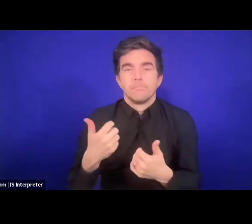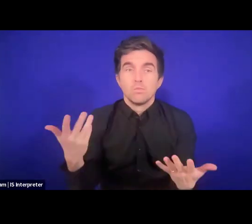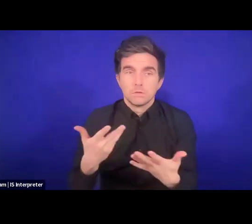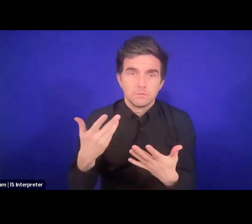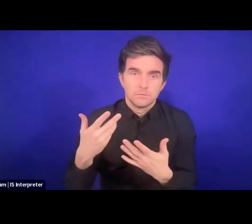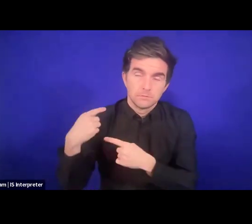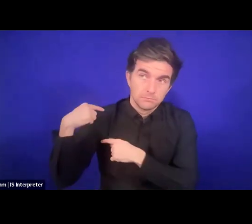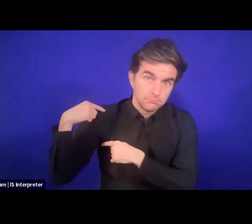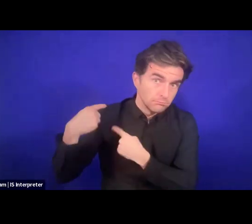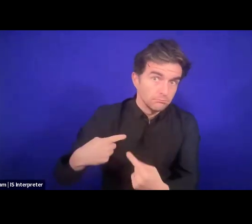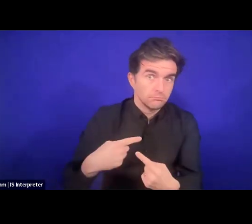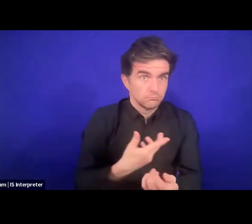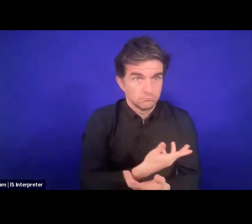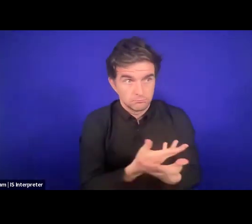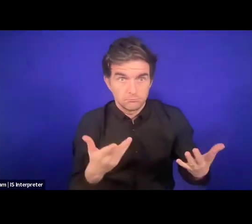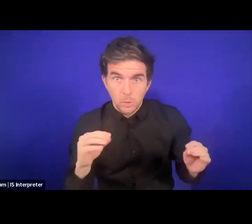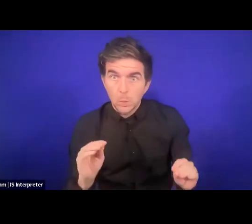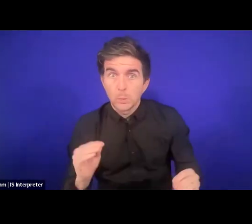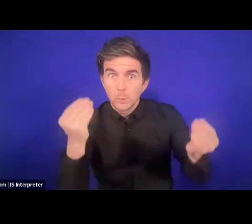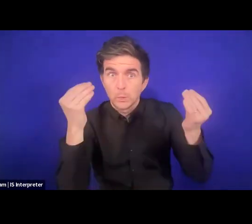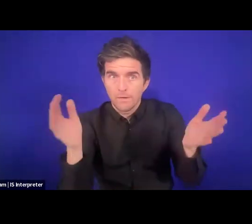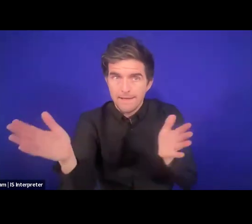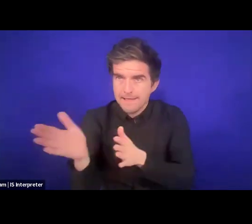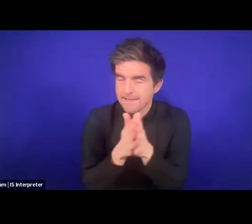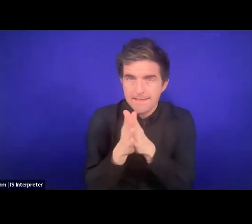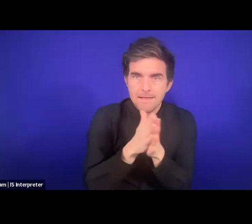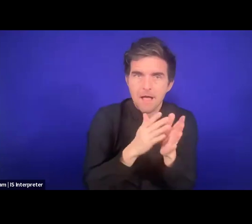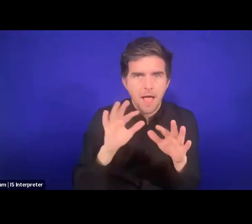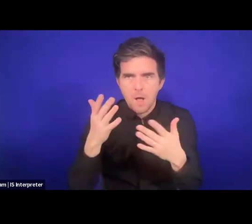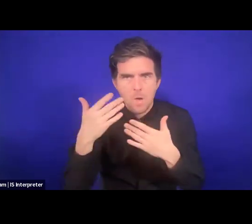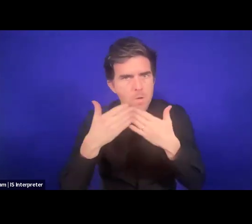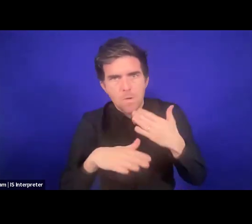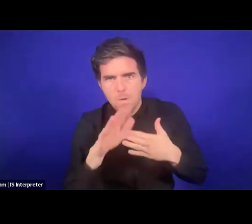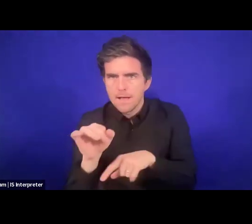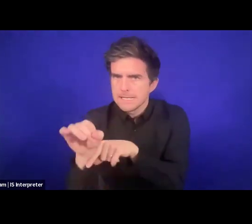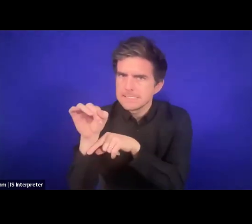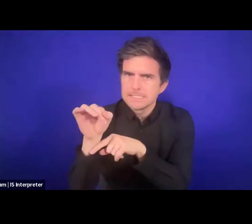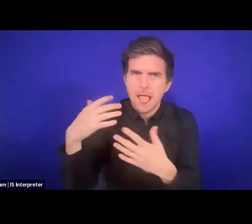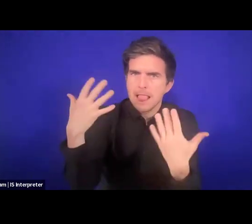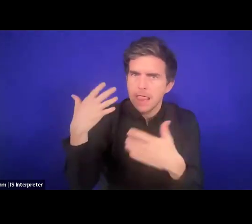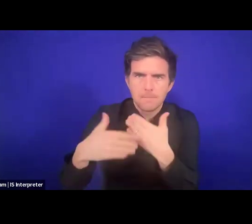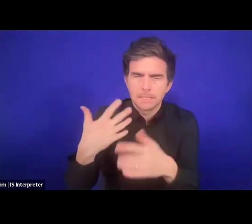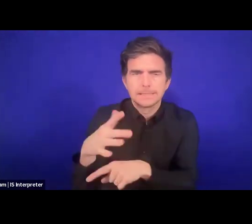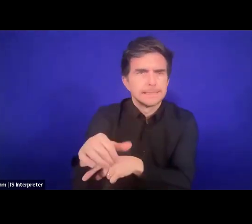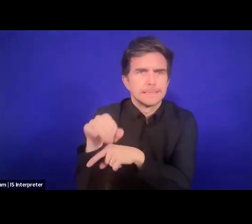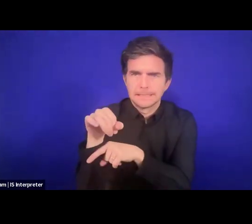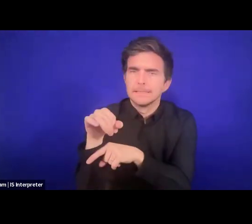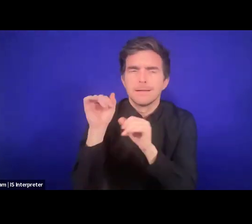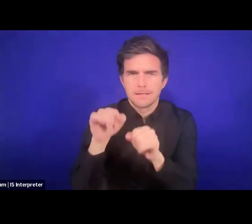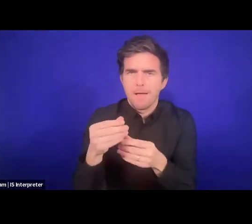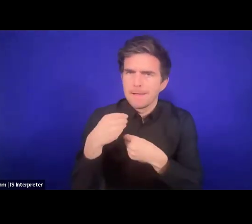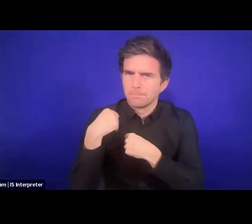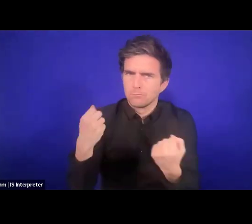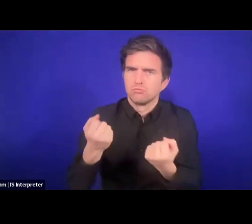built based on existing community networks, where we make sure women, especially